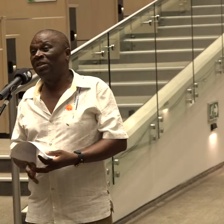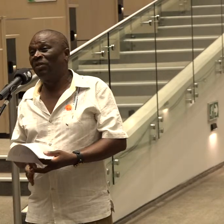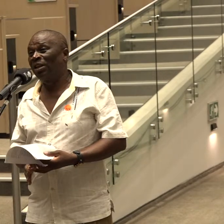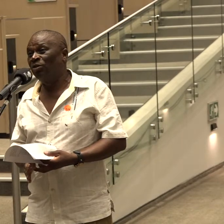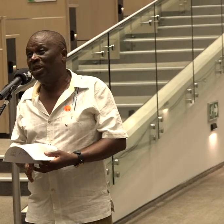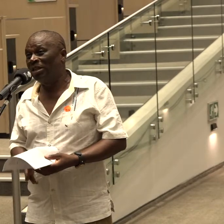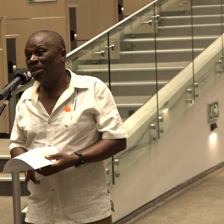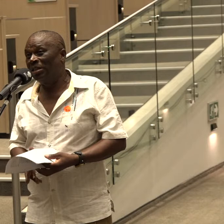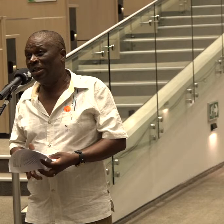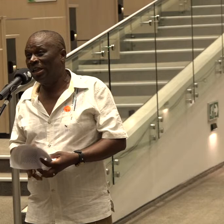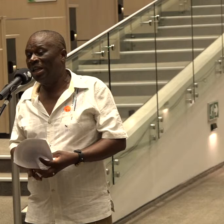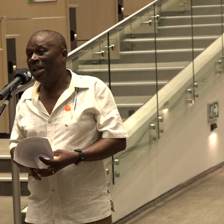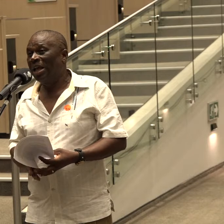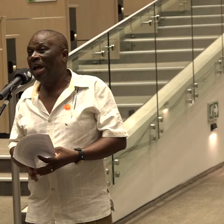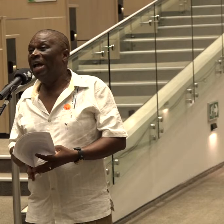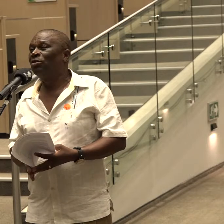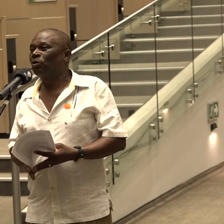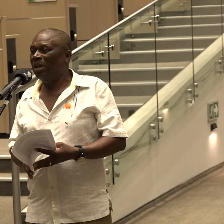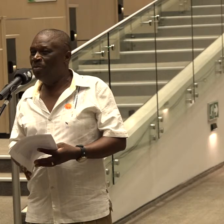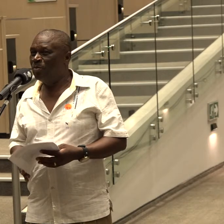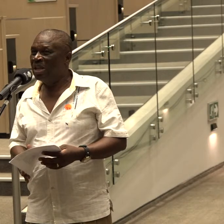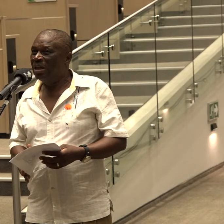civil education